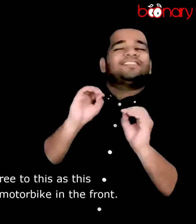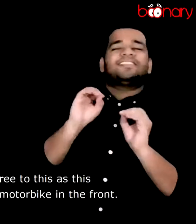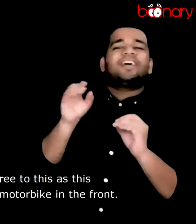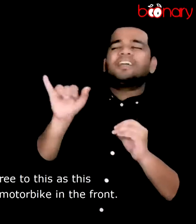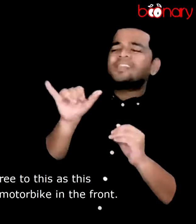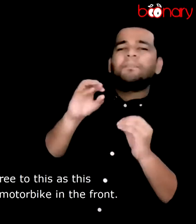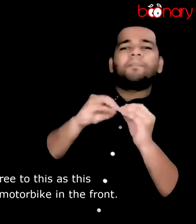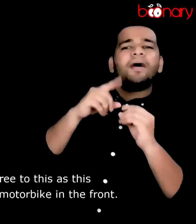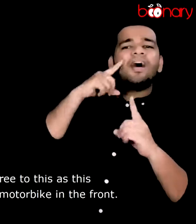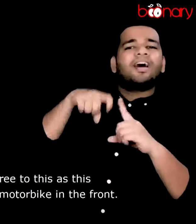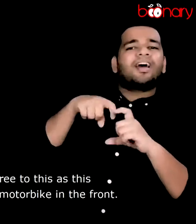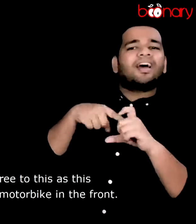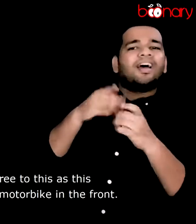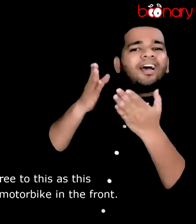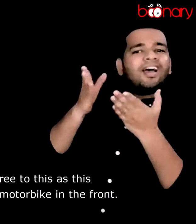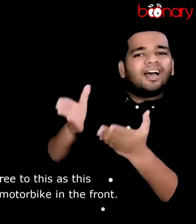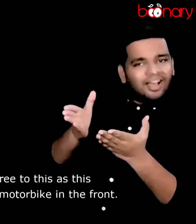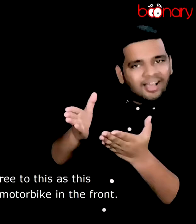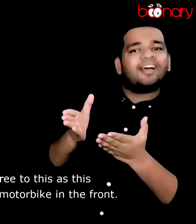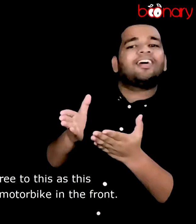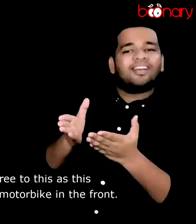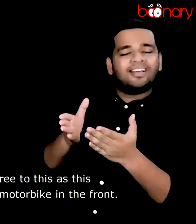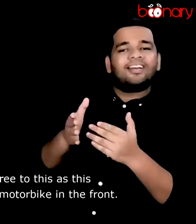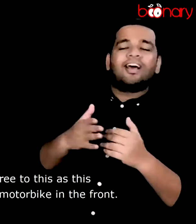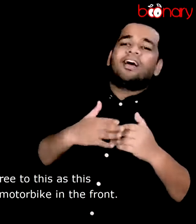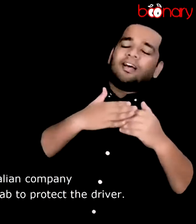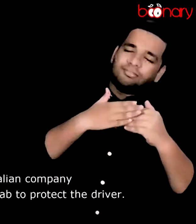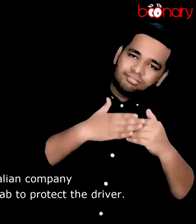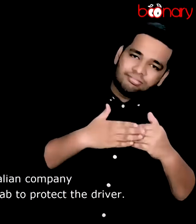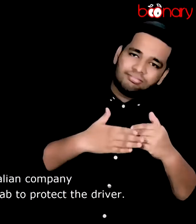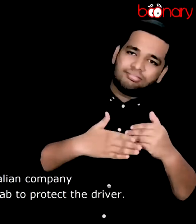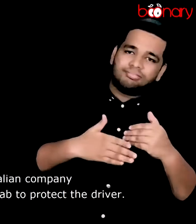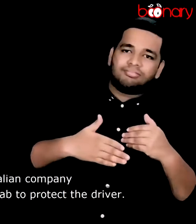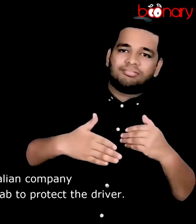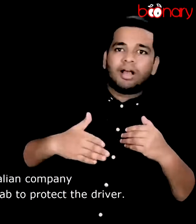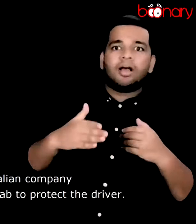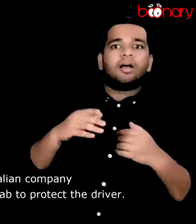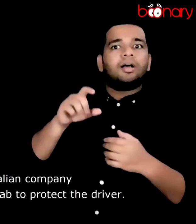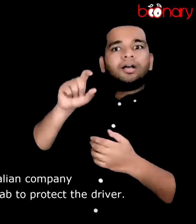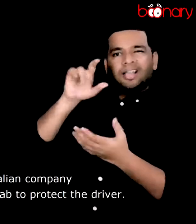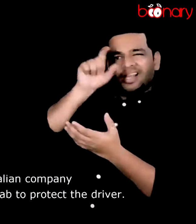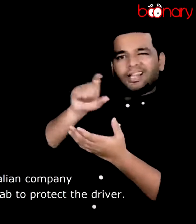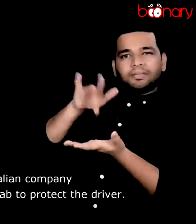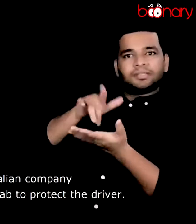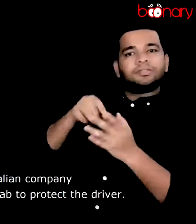as this vehicle was just like a motorbike in the front. Later on, an Italian